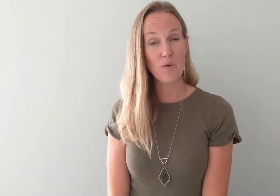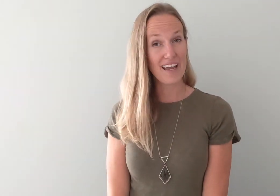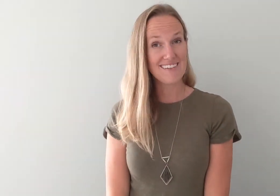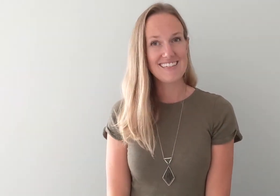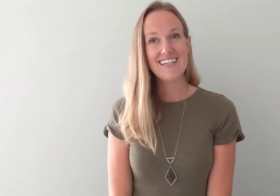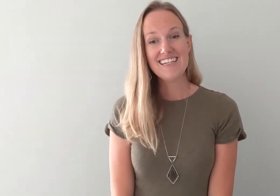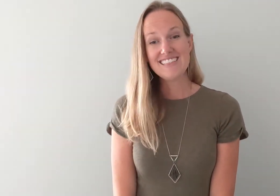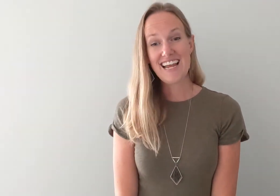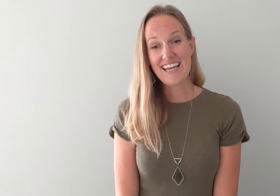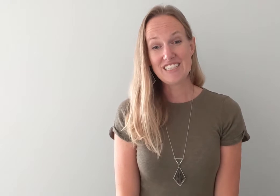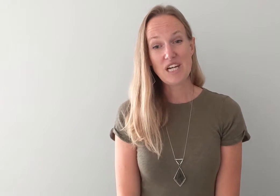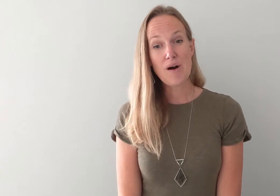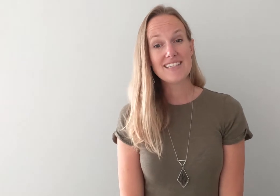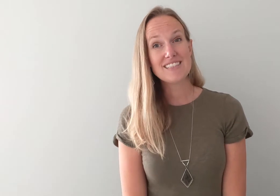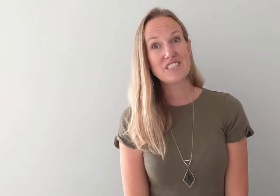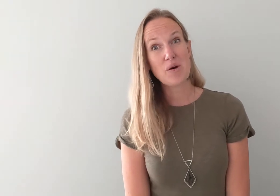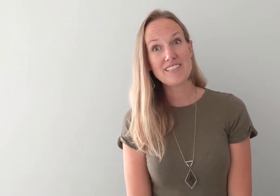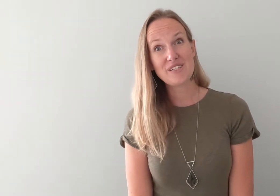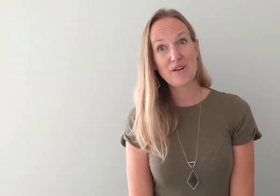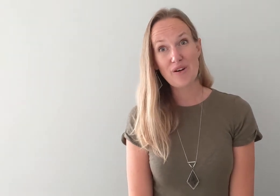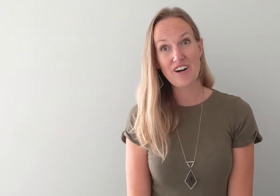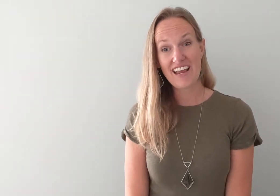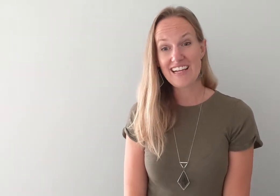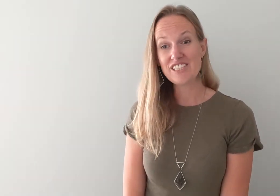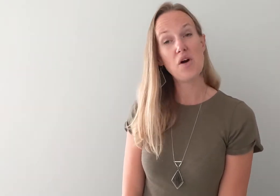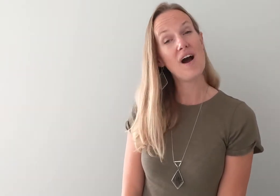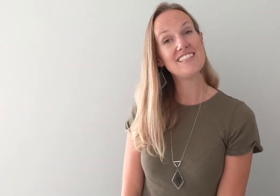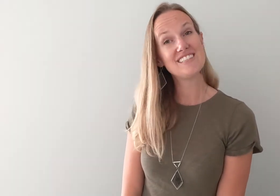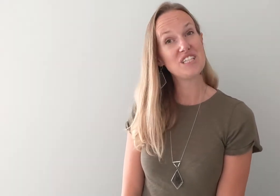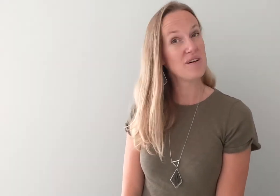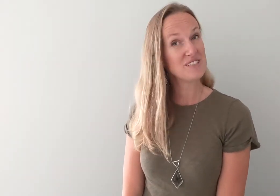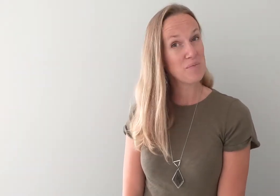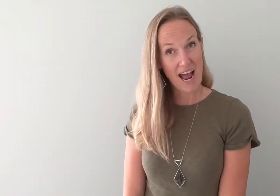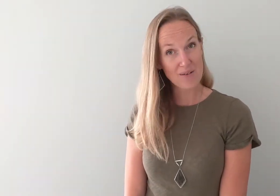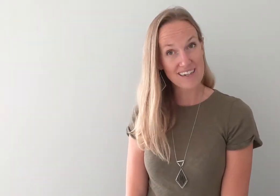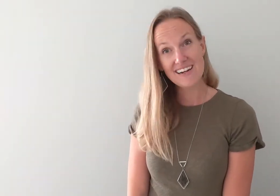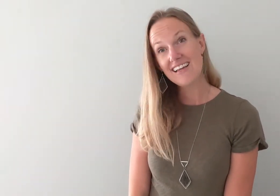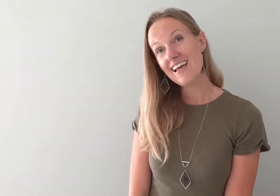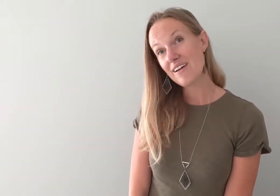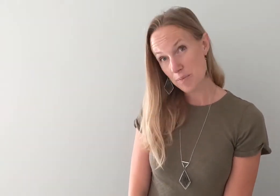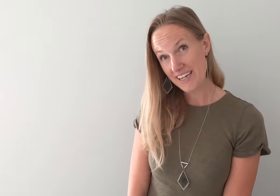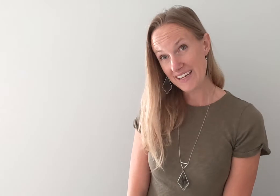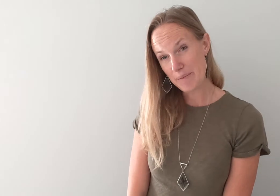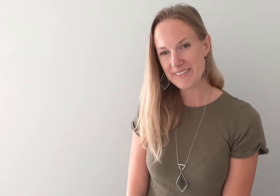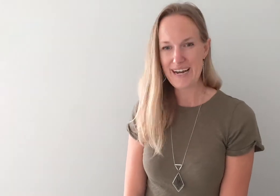Okay, today, show us your glory, and show us your power, repeating a couple